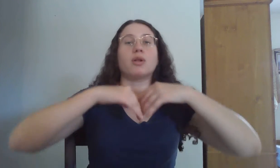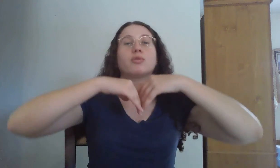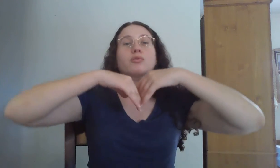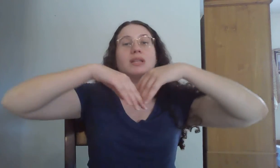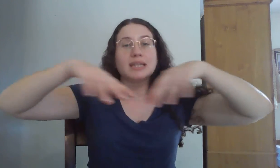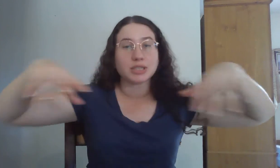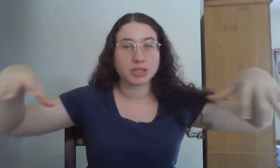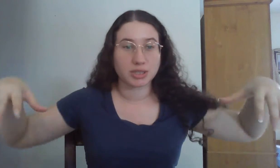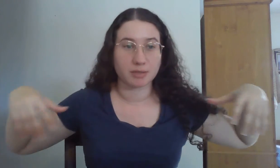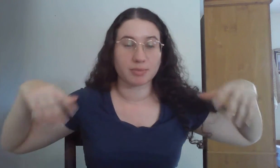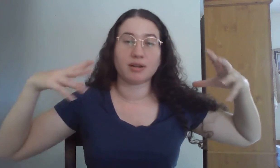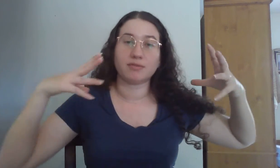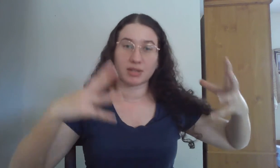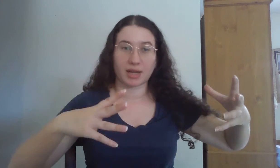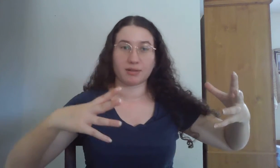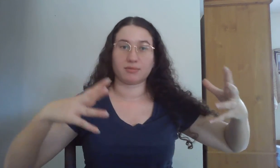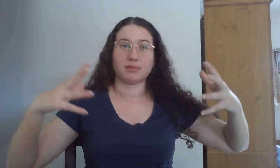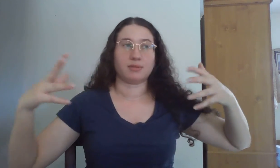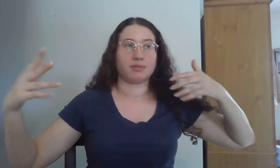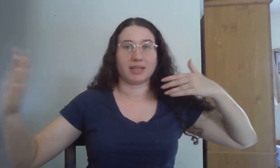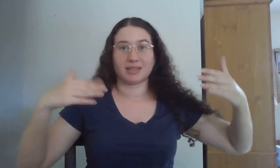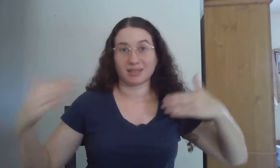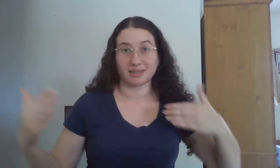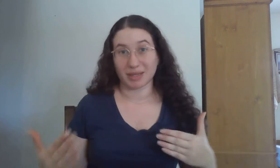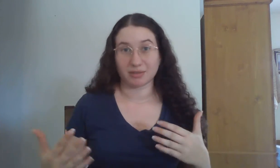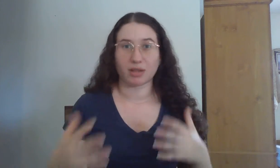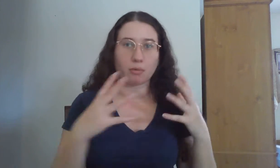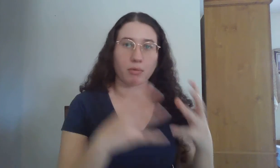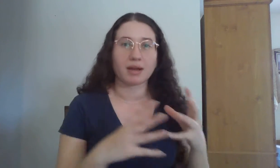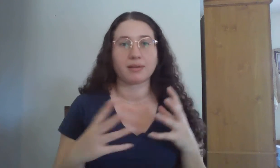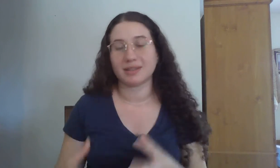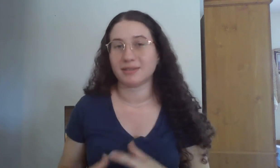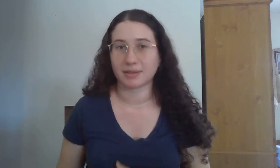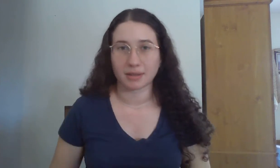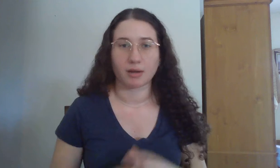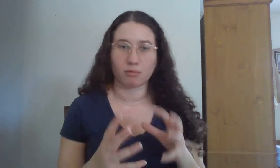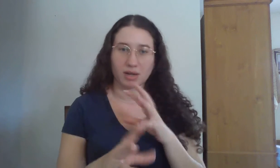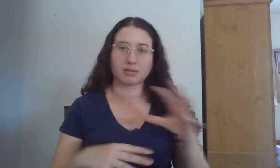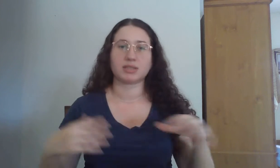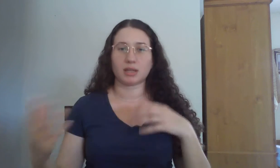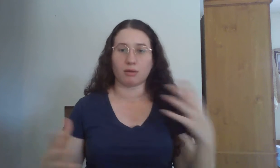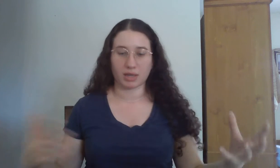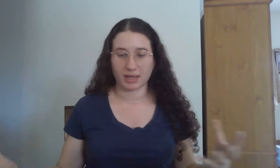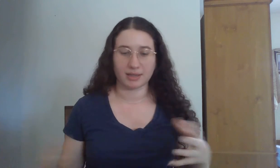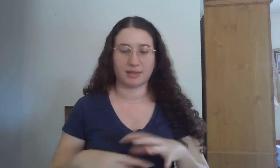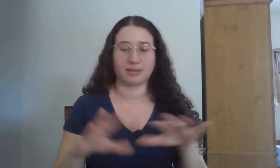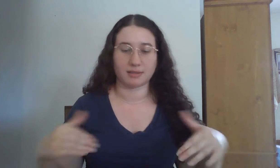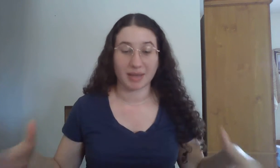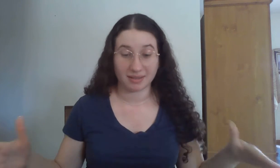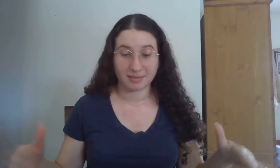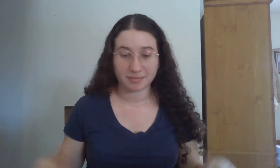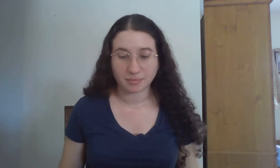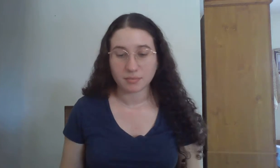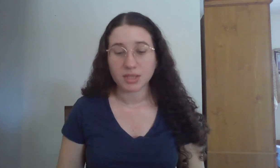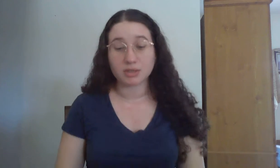the relationship of the noun related to space. Like, where is the noun? Where is it located in space?